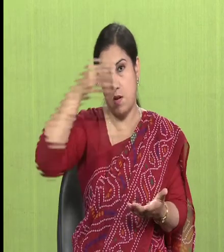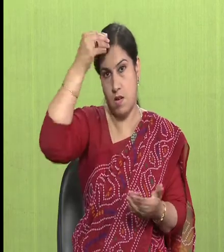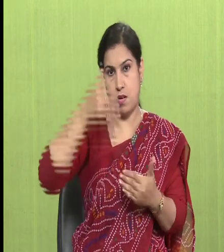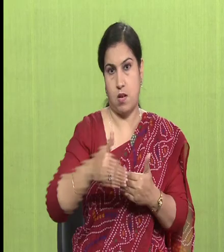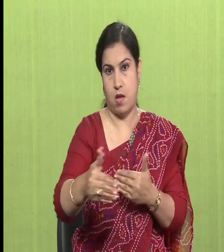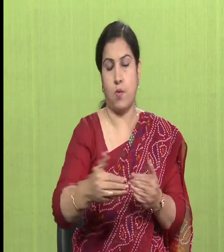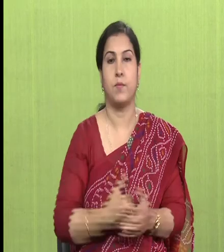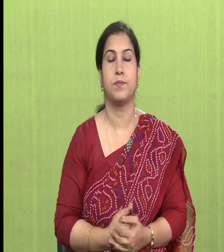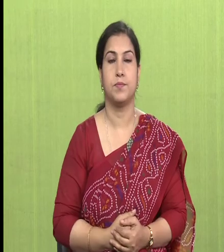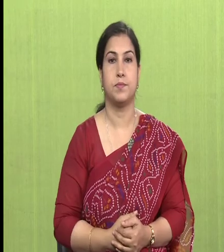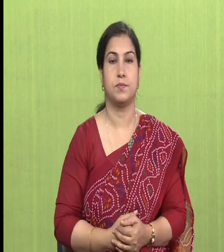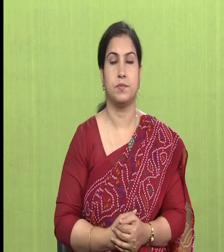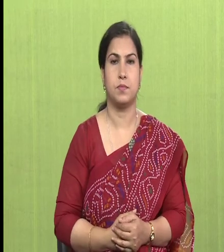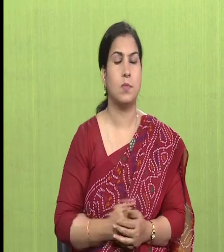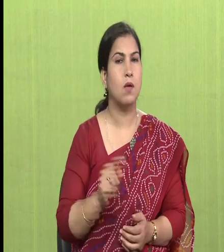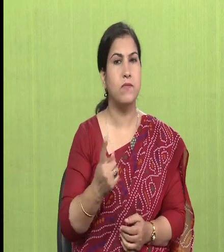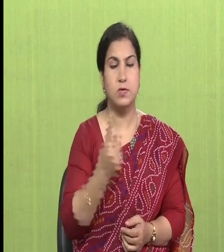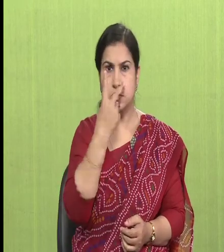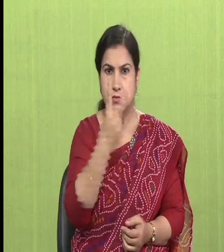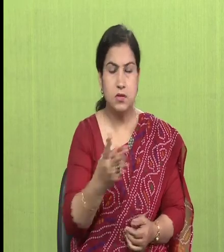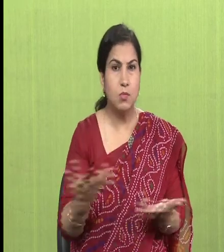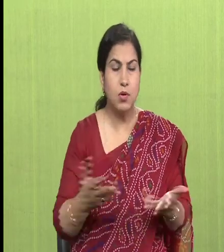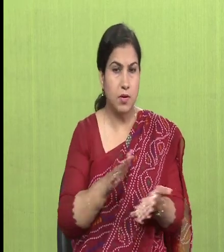First, let us learn the meaning of word history.